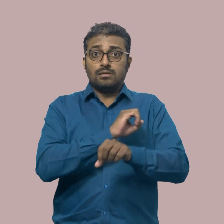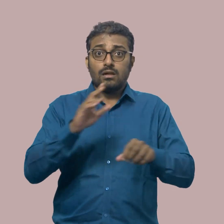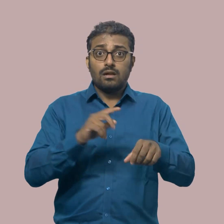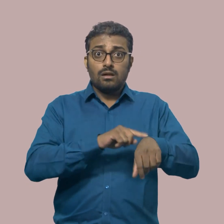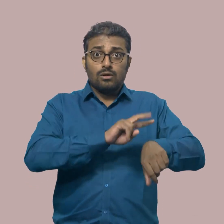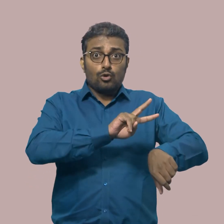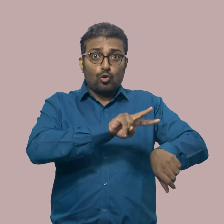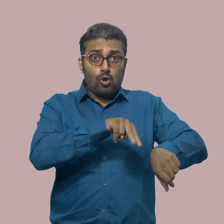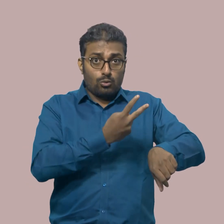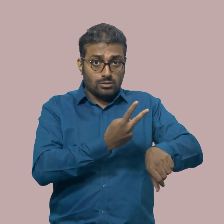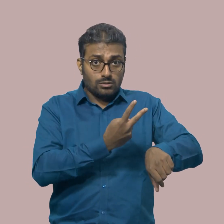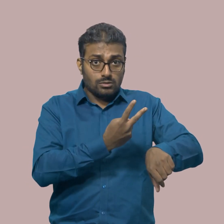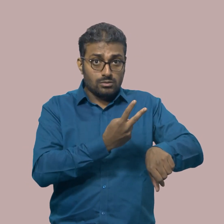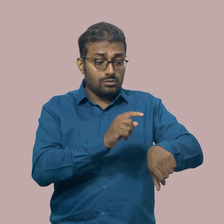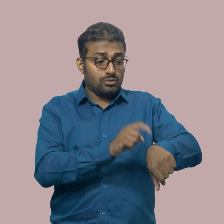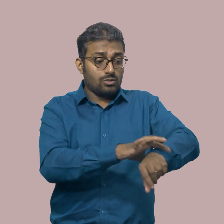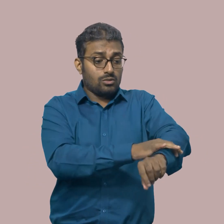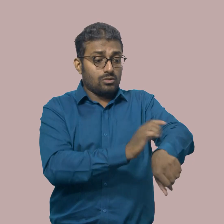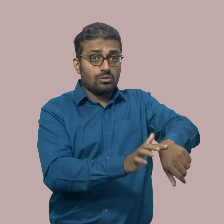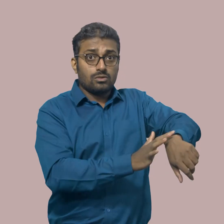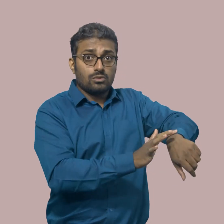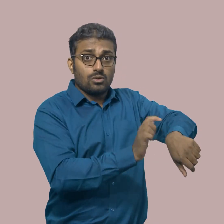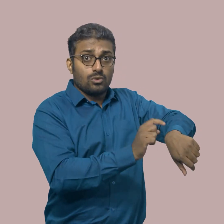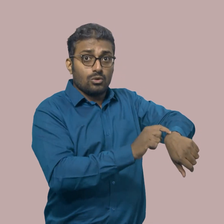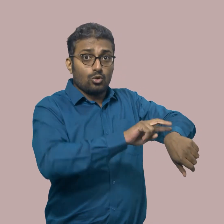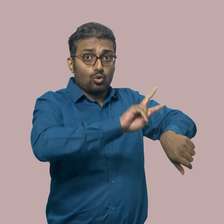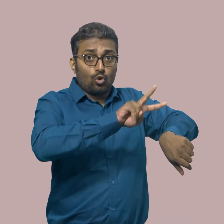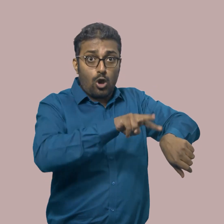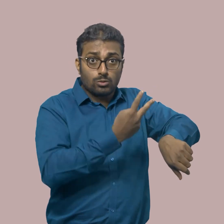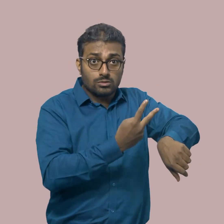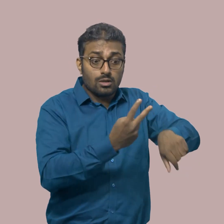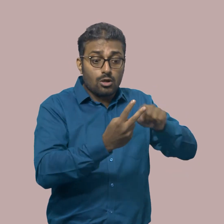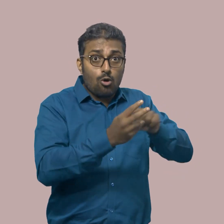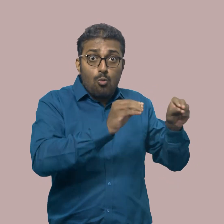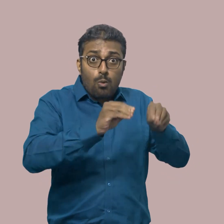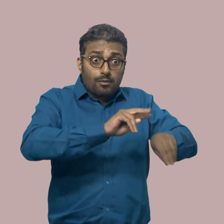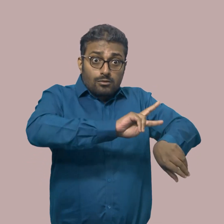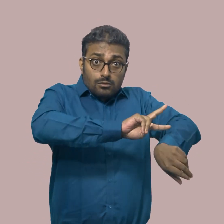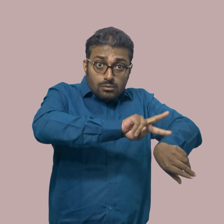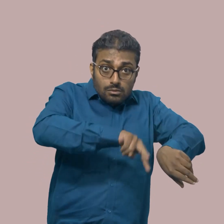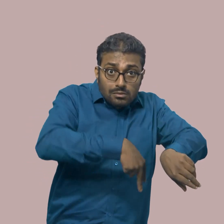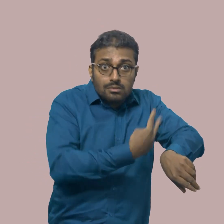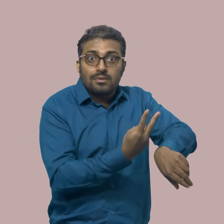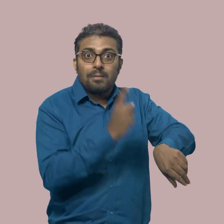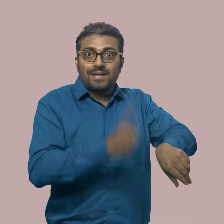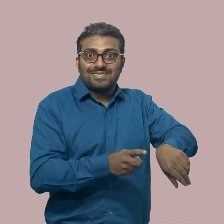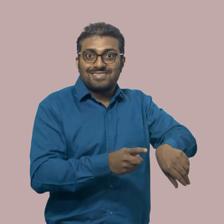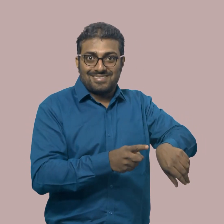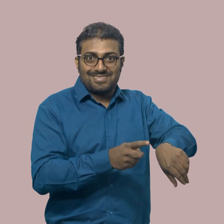of hour is expressed through other phonological parameters. Location at the wrist and